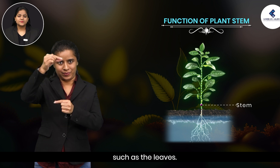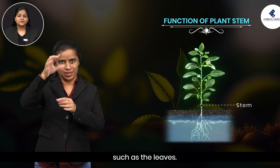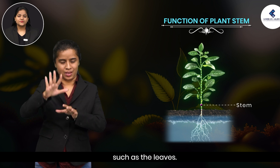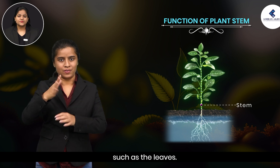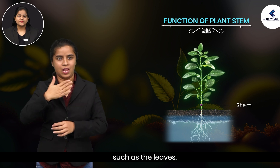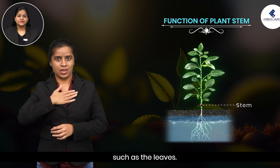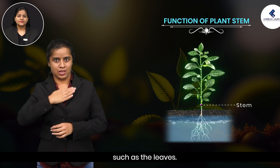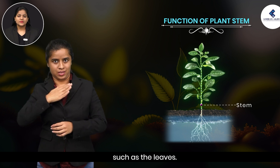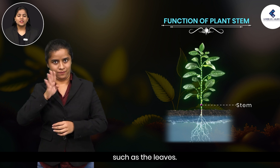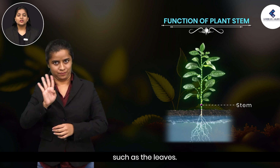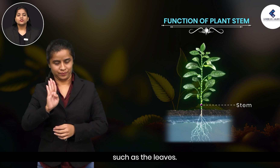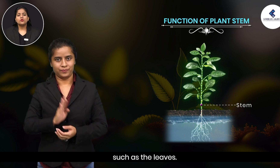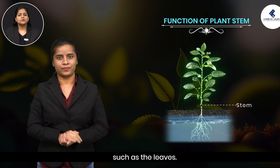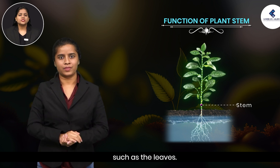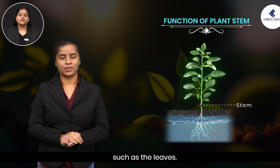leaves.